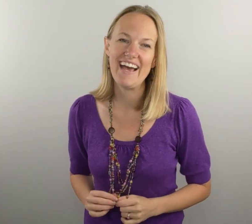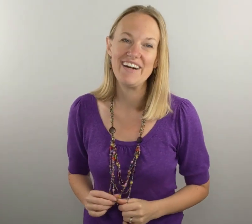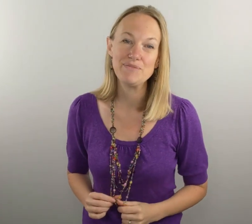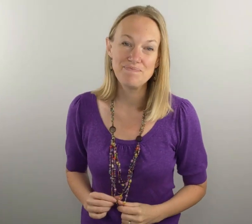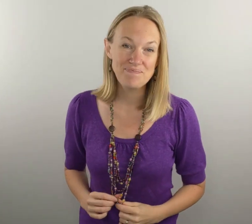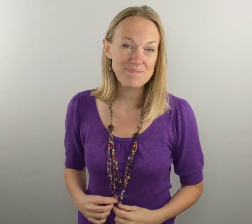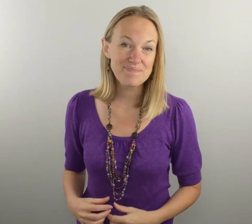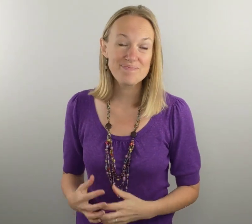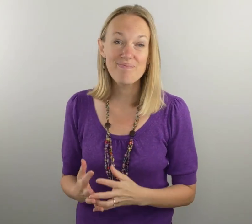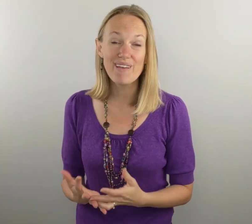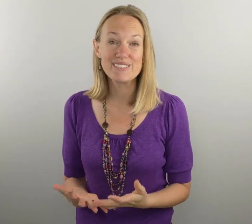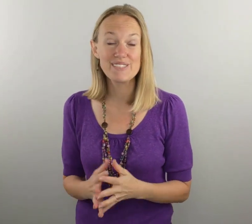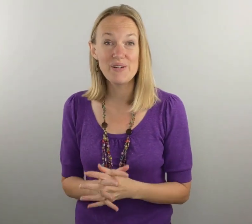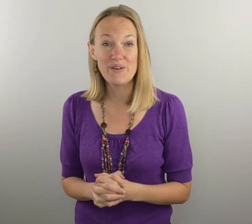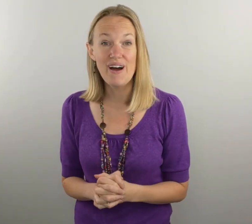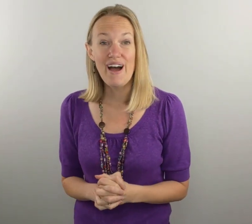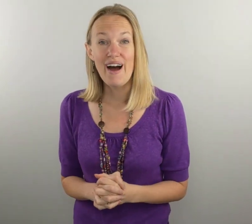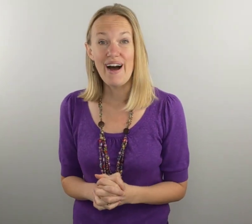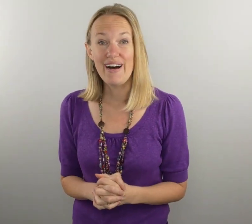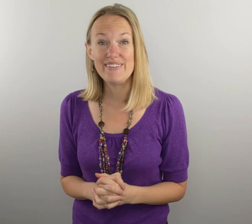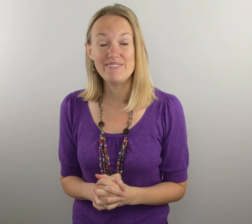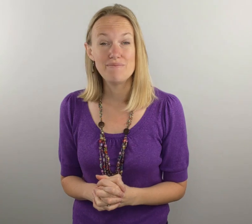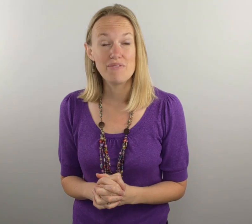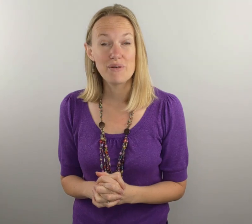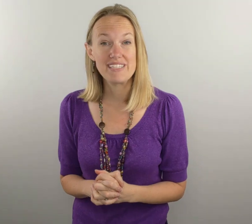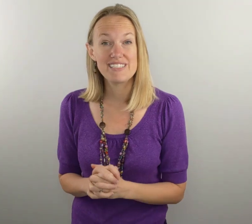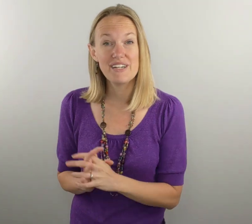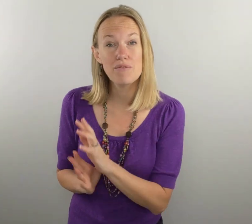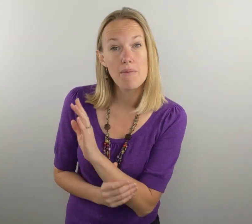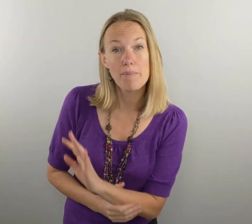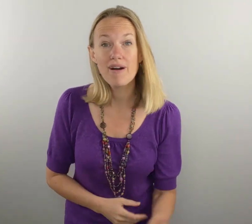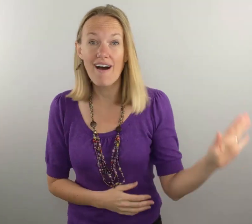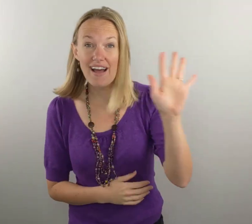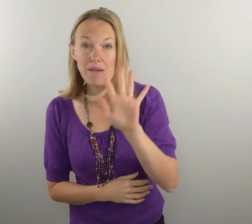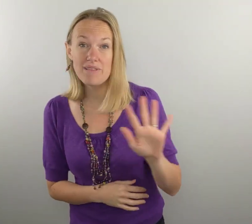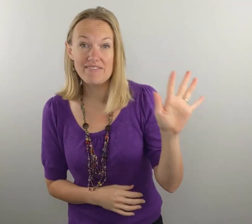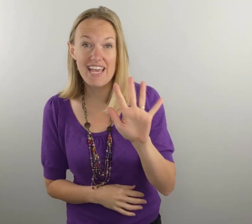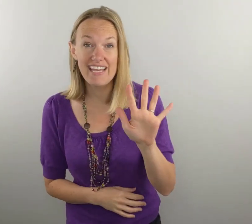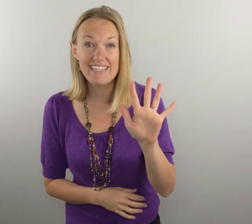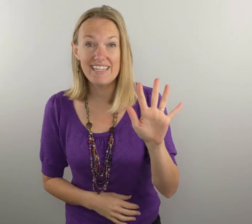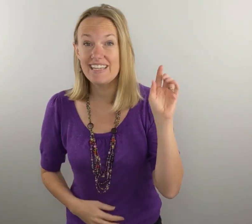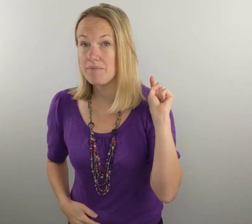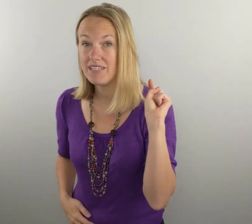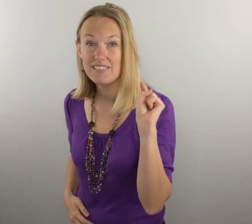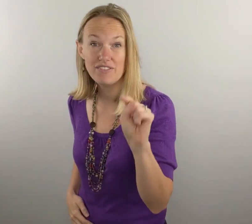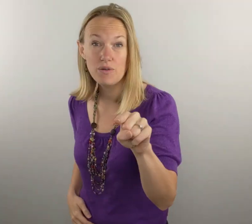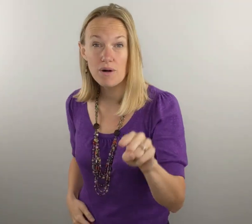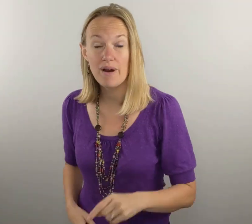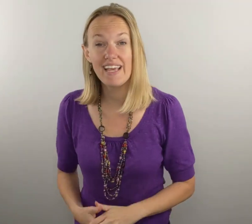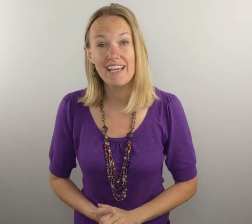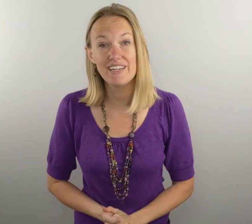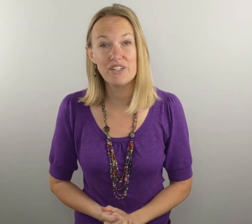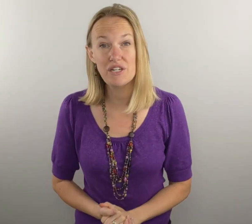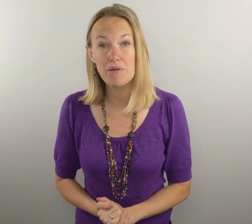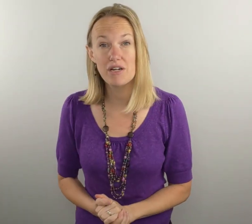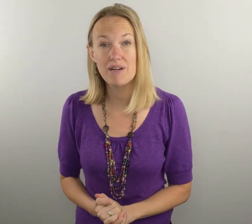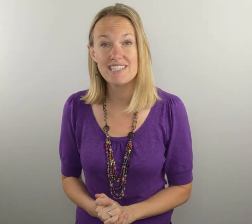now. So before we get started, remember I am left-handed. That means if you are right-handed, you're going to mirror my